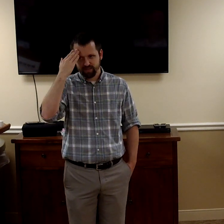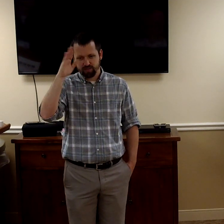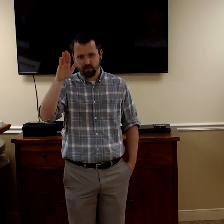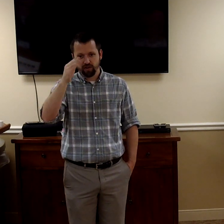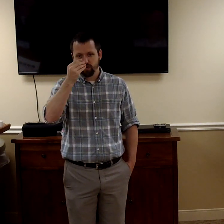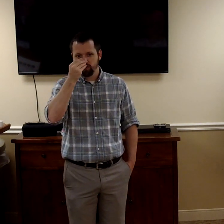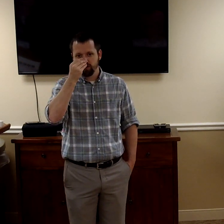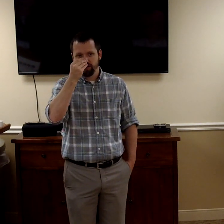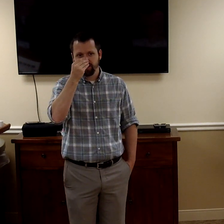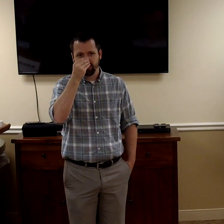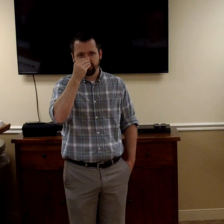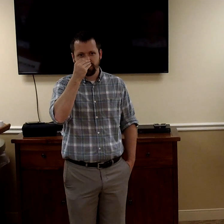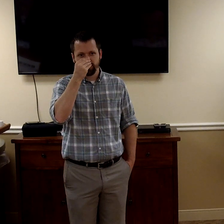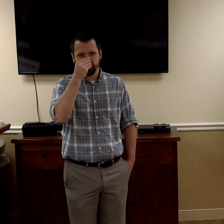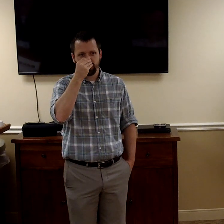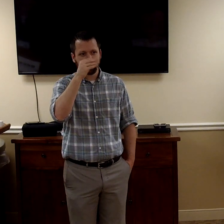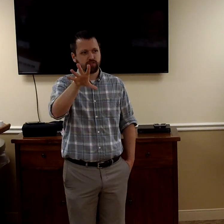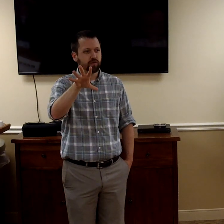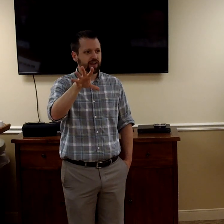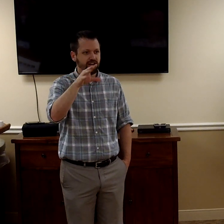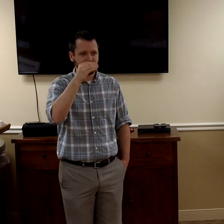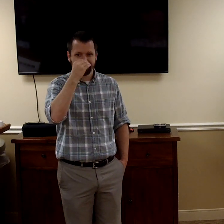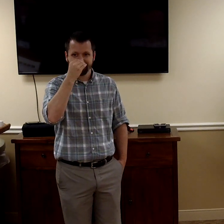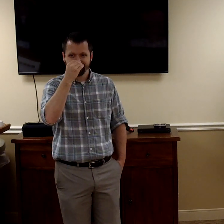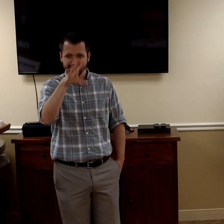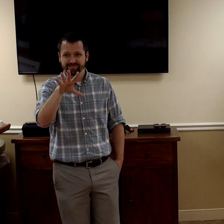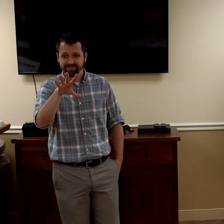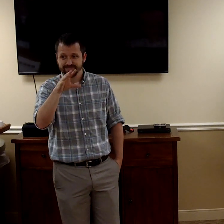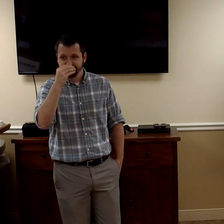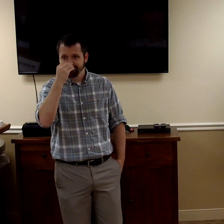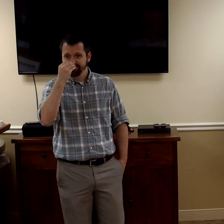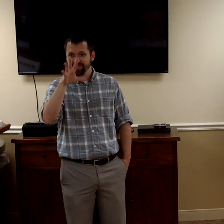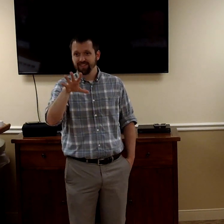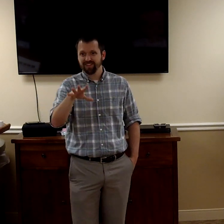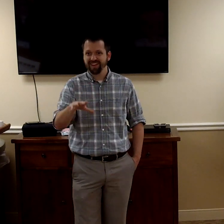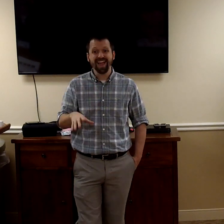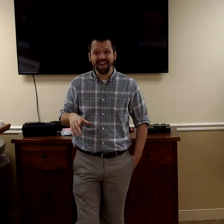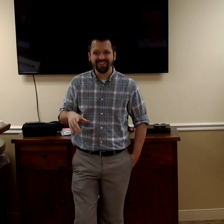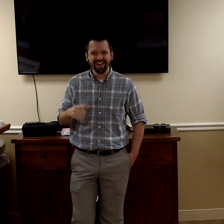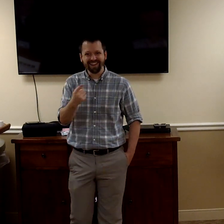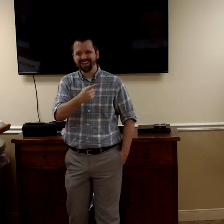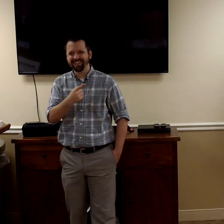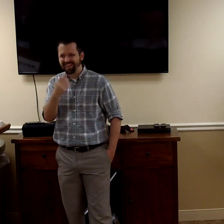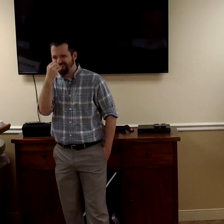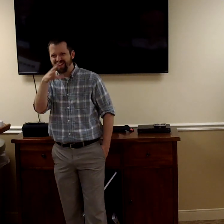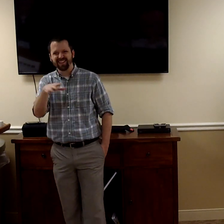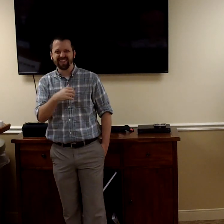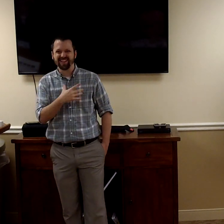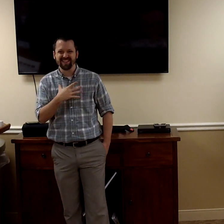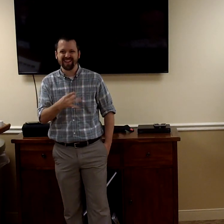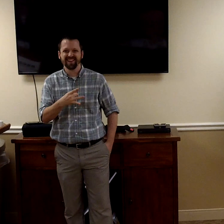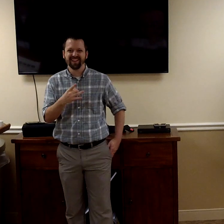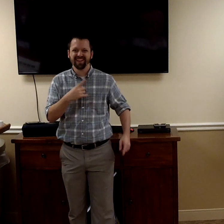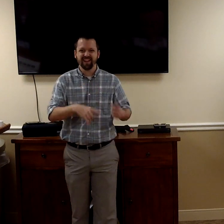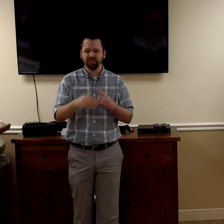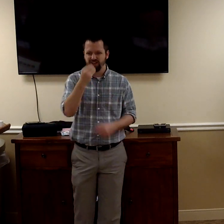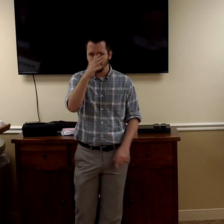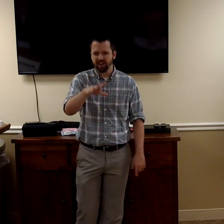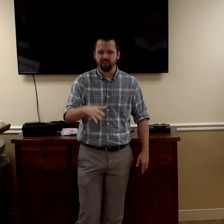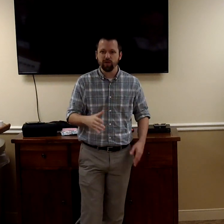Don't know? Start here at your nose, don't care. I like that. Yeah, right? I like that sign. That's funny, don't care. It's right